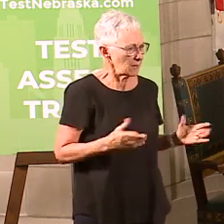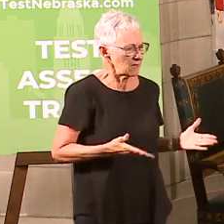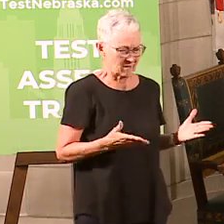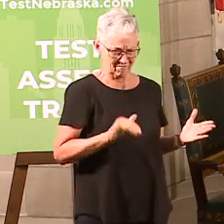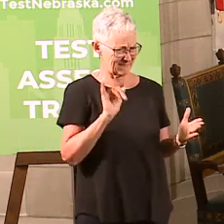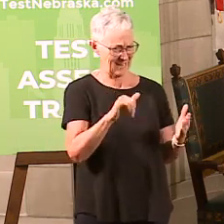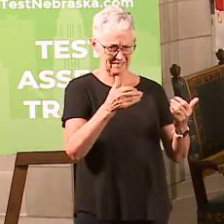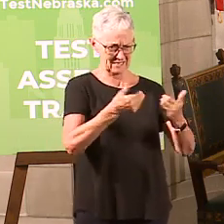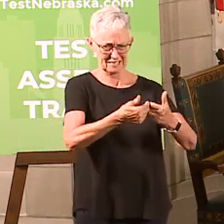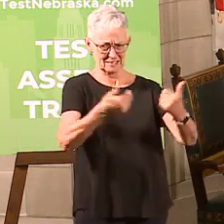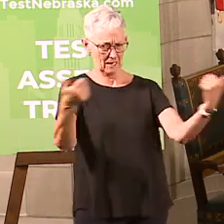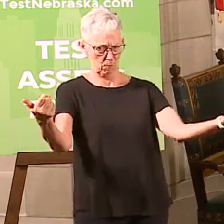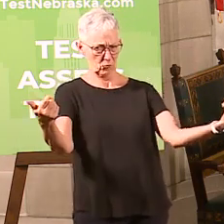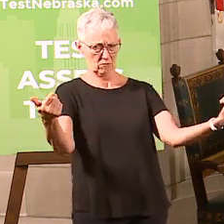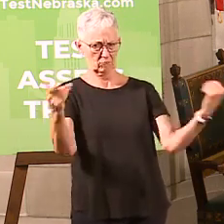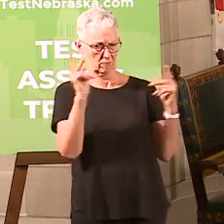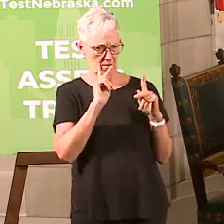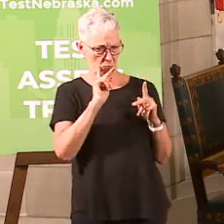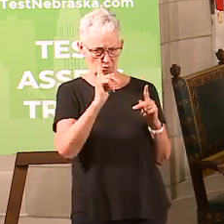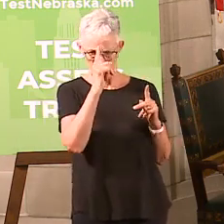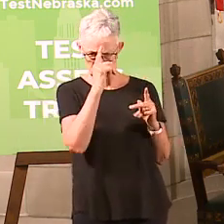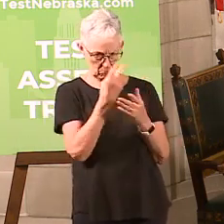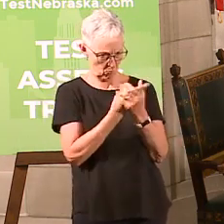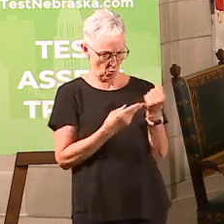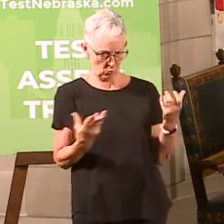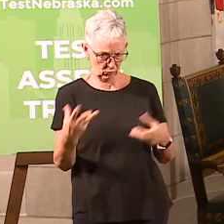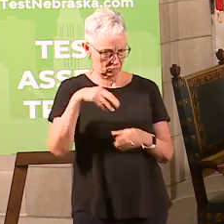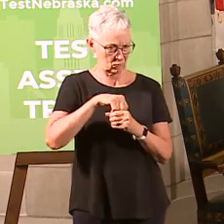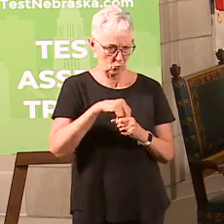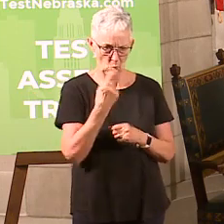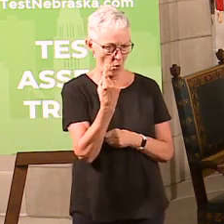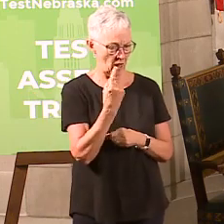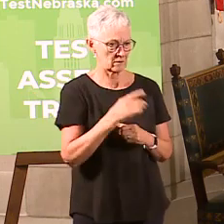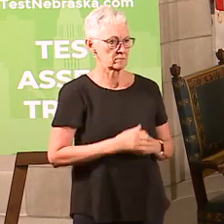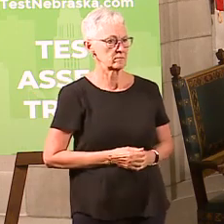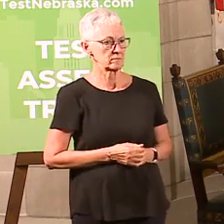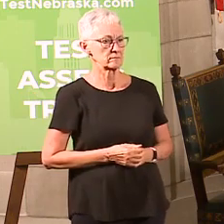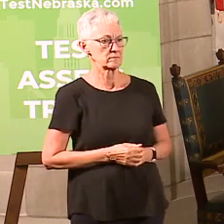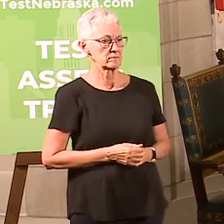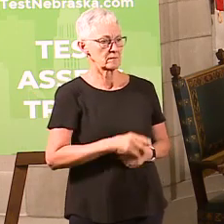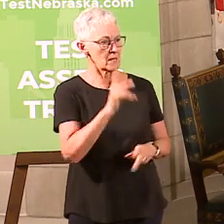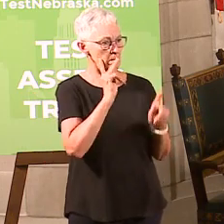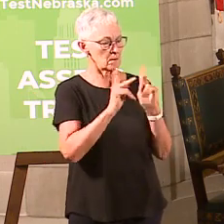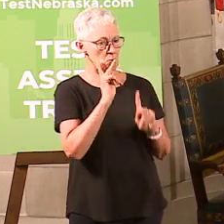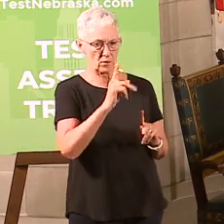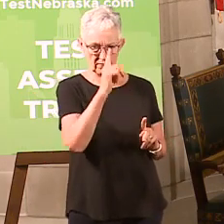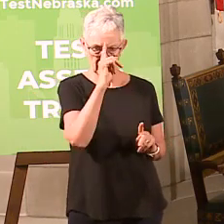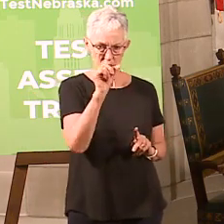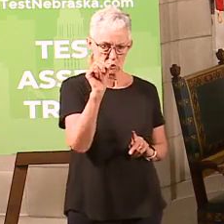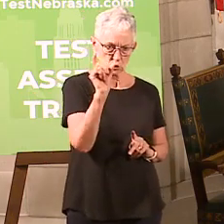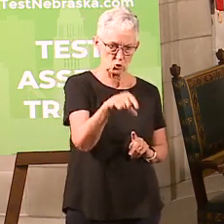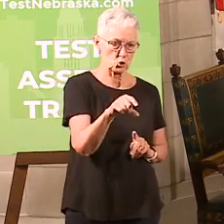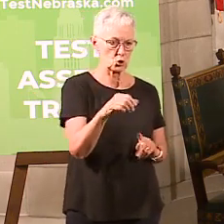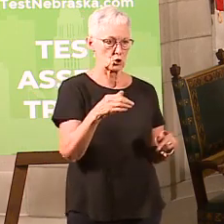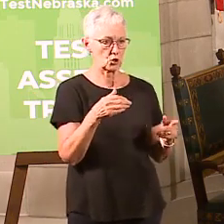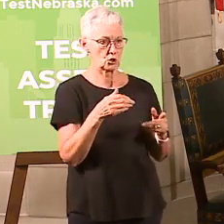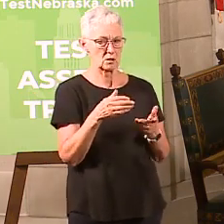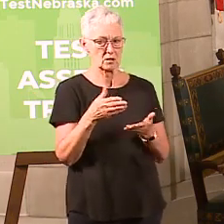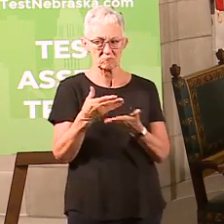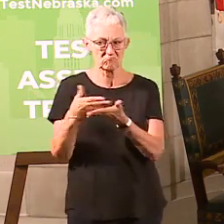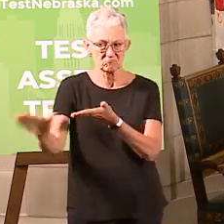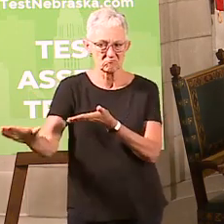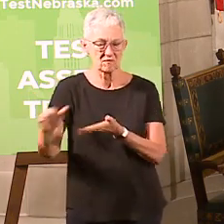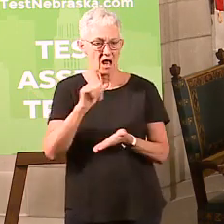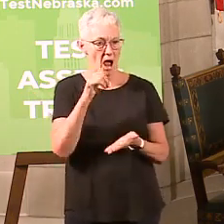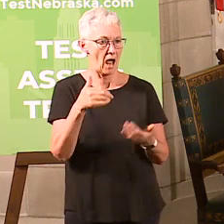agenda. People talking about doing away with mandatory minimums. That is not a law enforcement reform. That is a separate political agenda. So